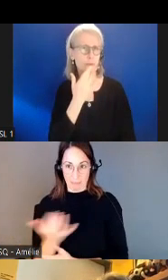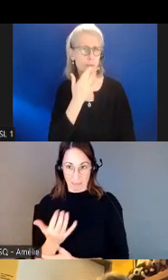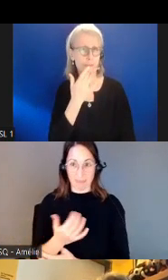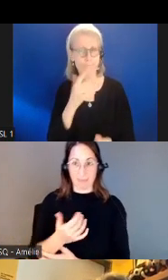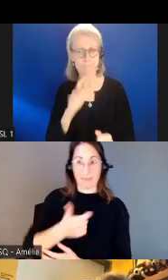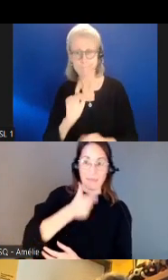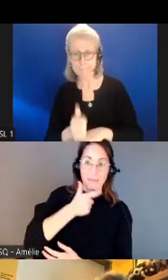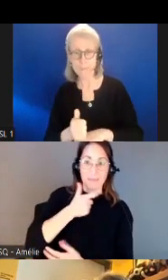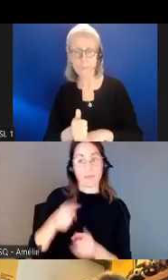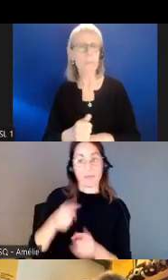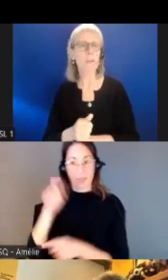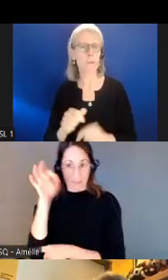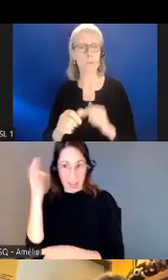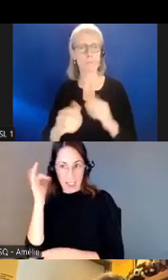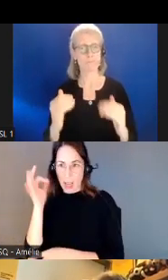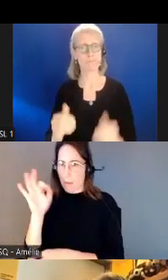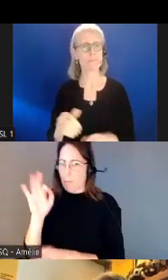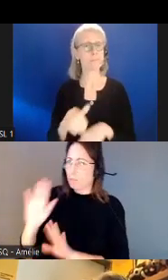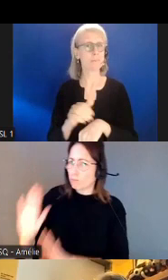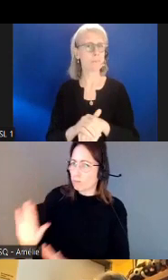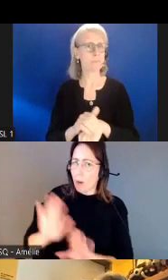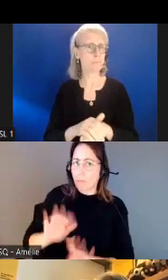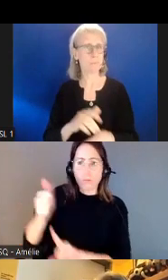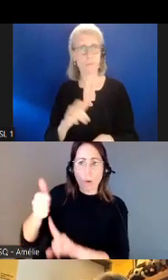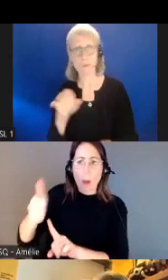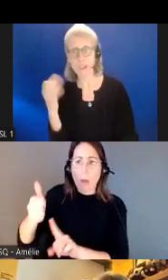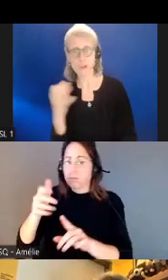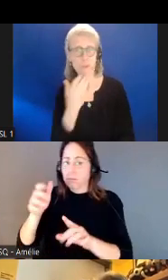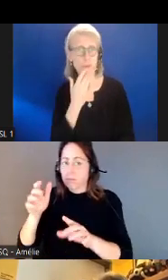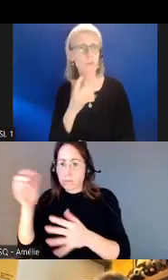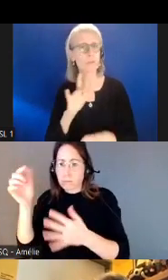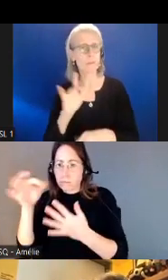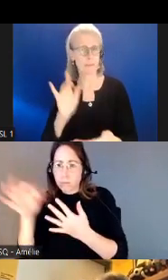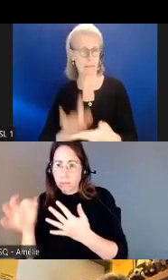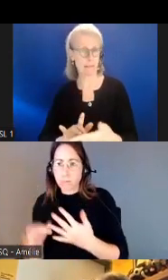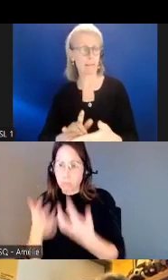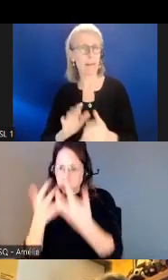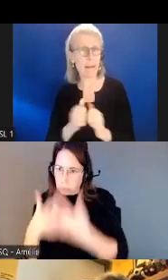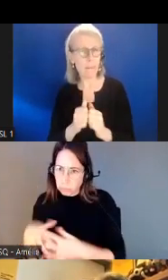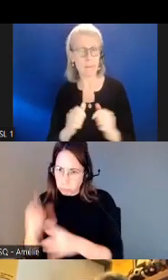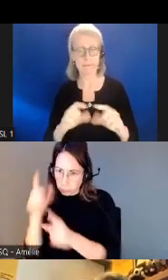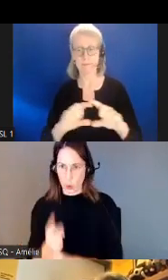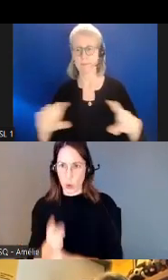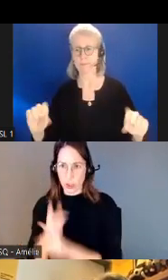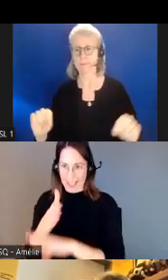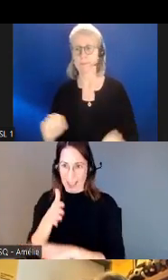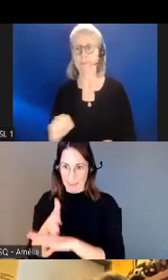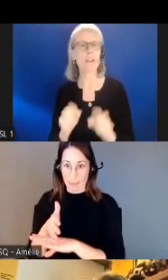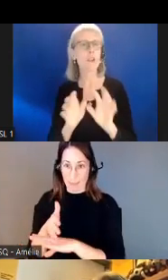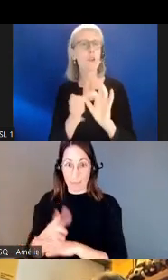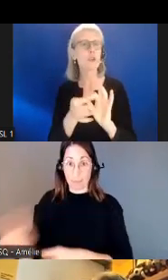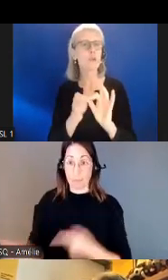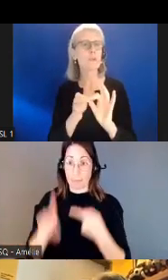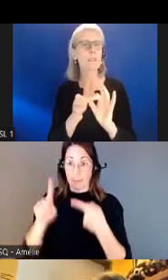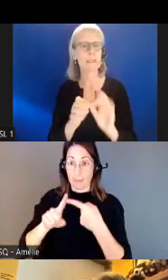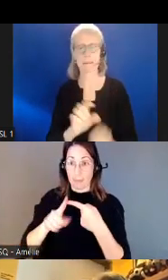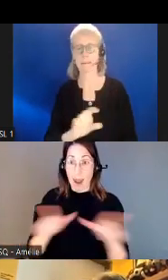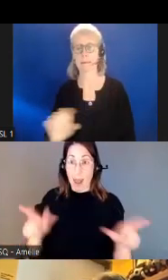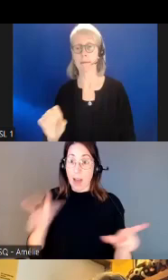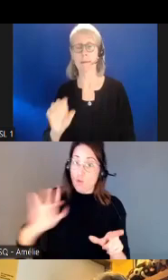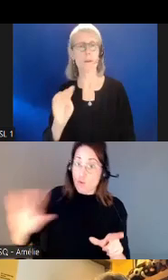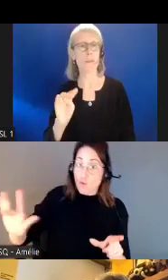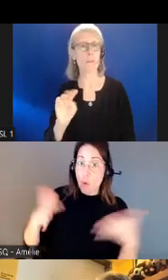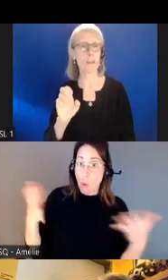select your preferred language, English or French. You do this by selecting the interpretation option on your Zoom